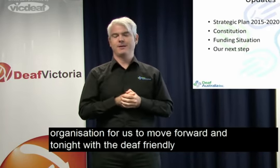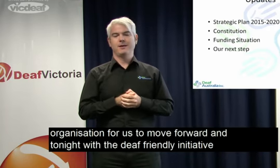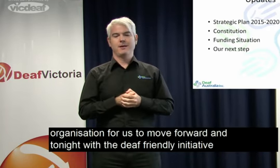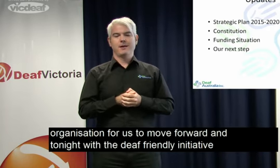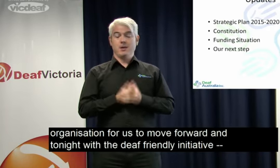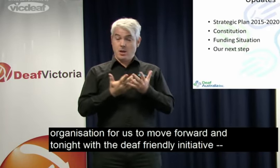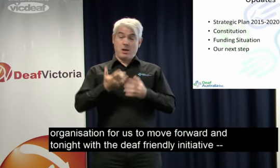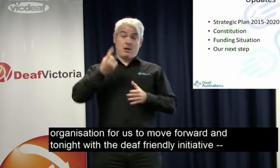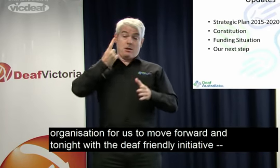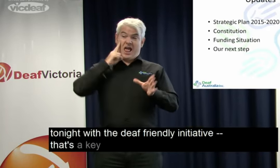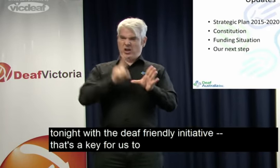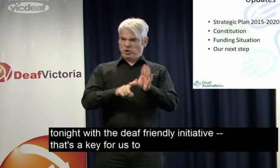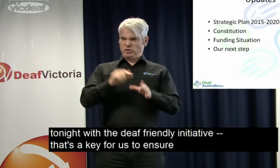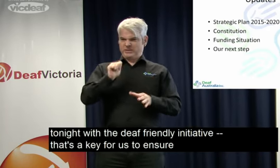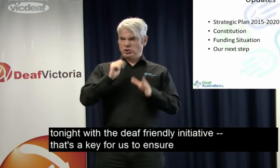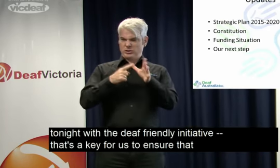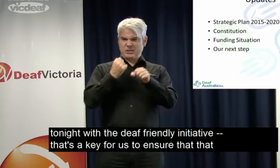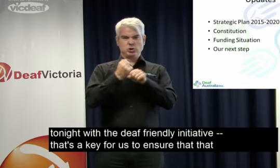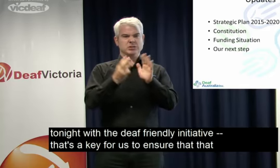occurs. So we'll be providing more information around that this evening.